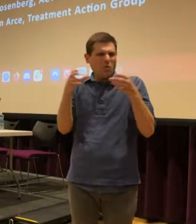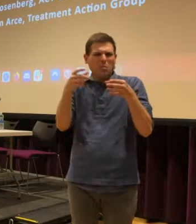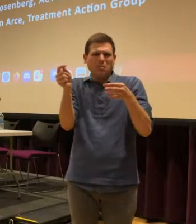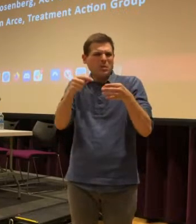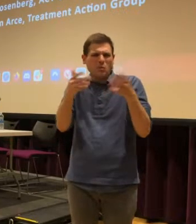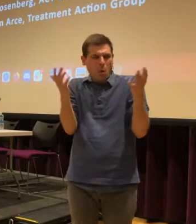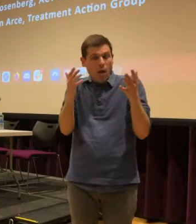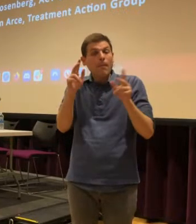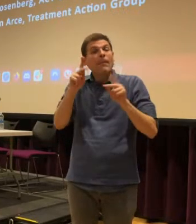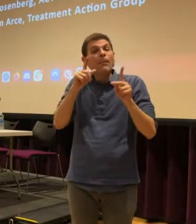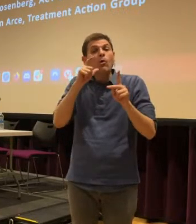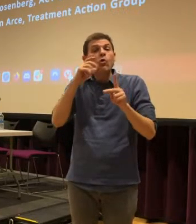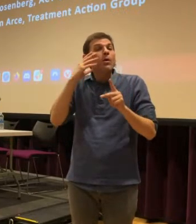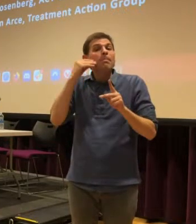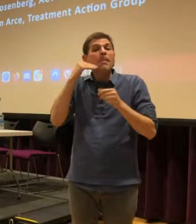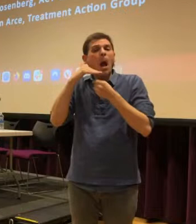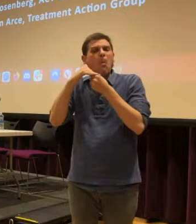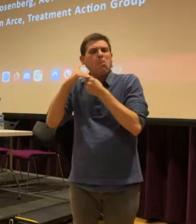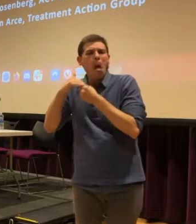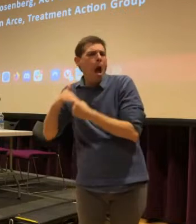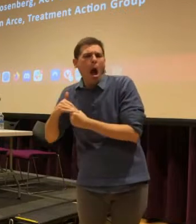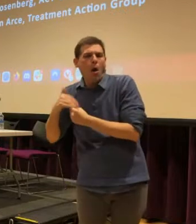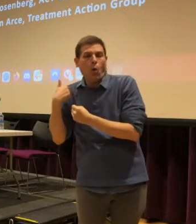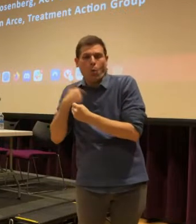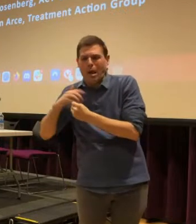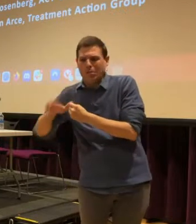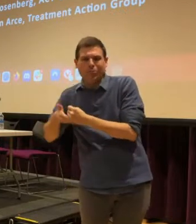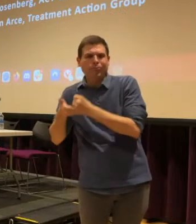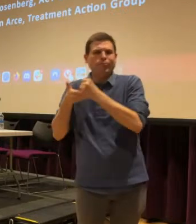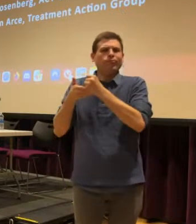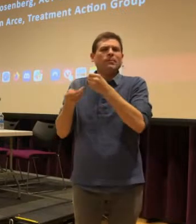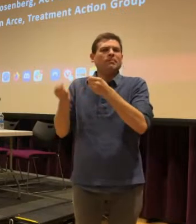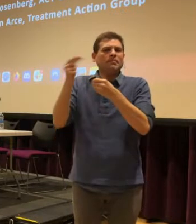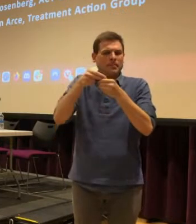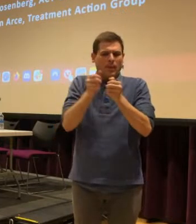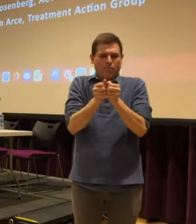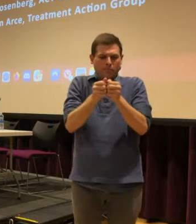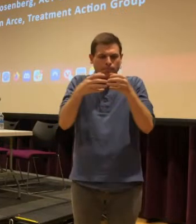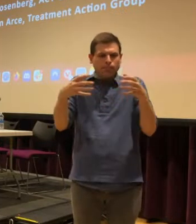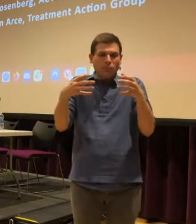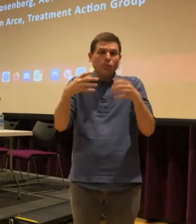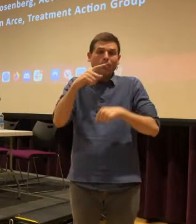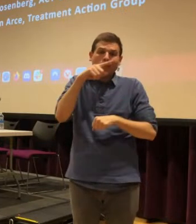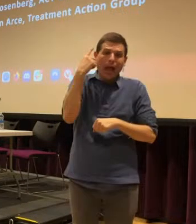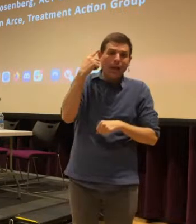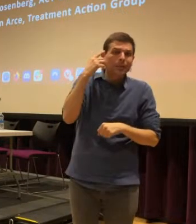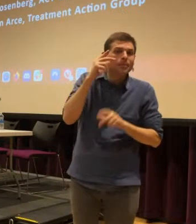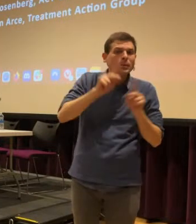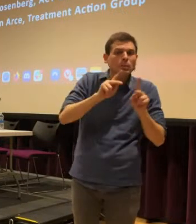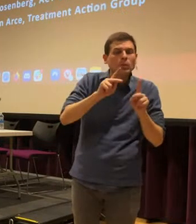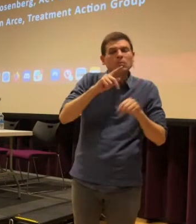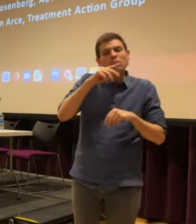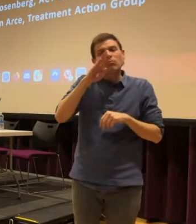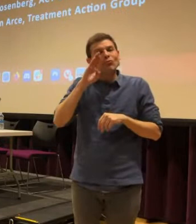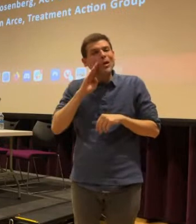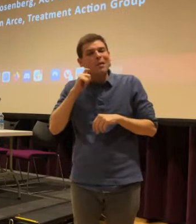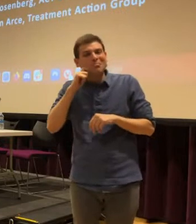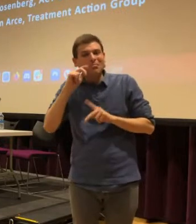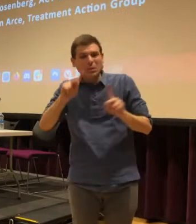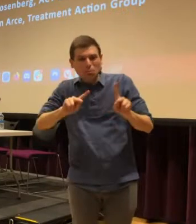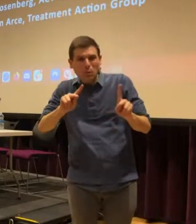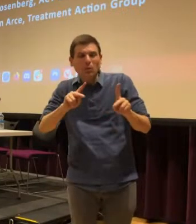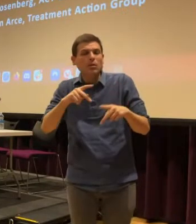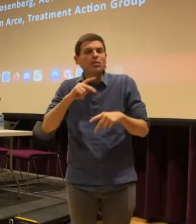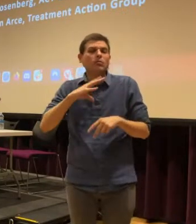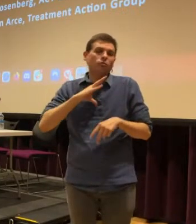most marginalized groups, Black and brown, transgender, non-conforming folks, just to make sure that those voices